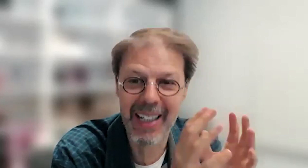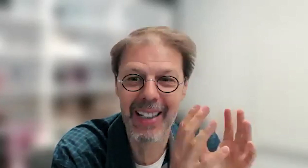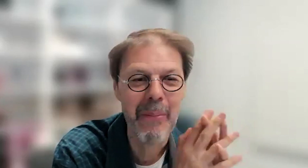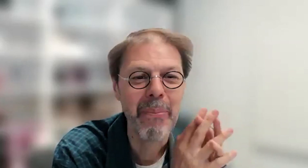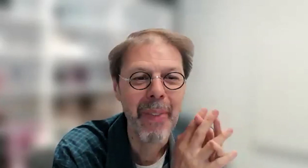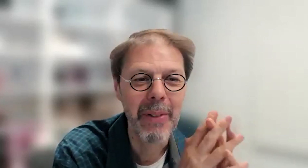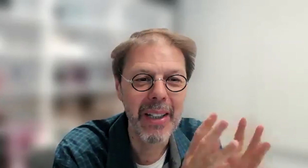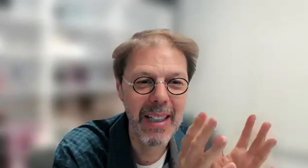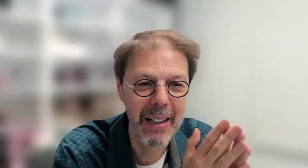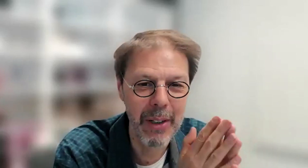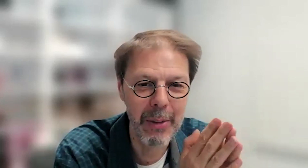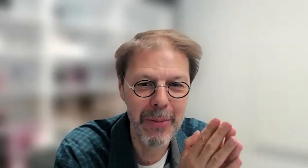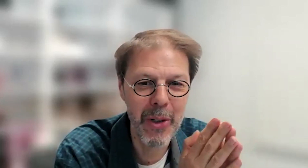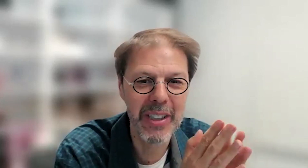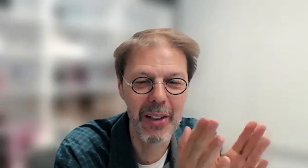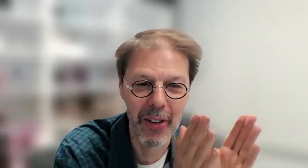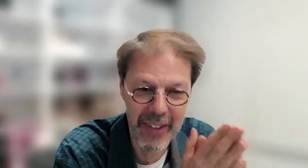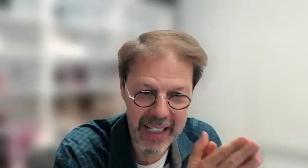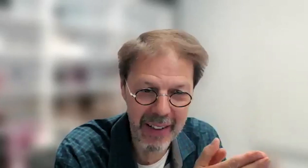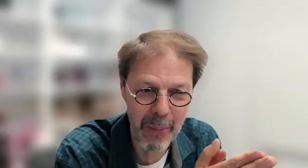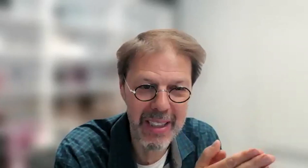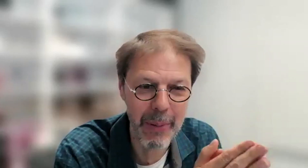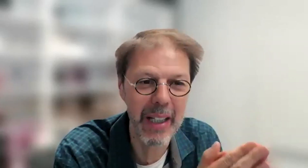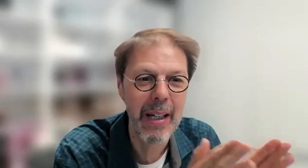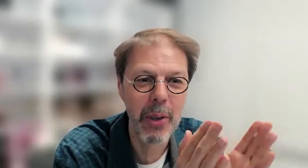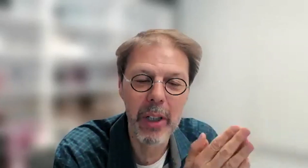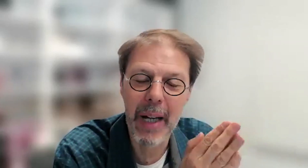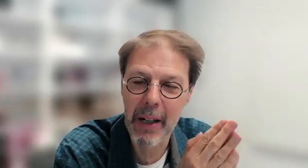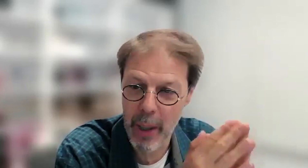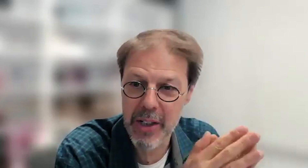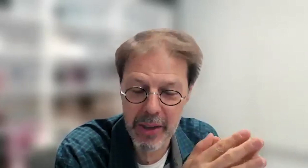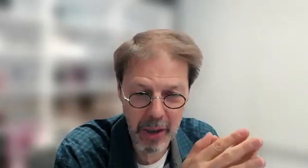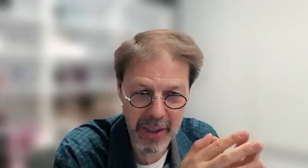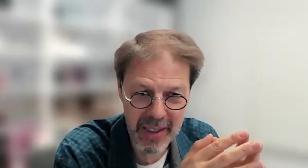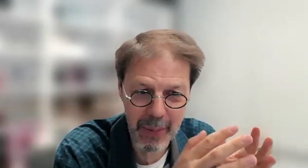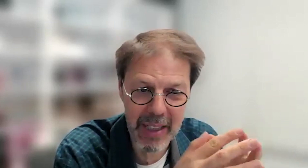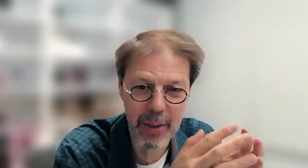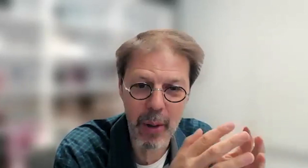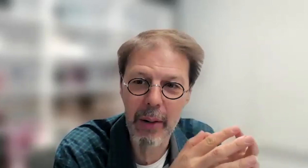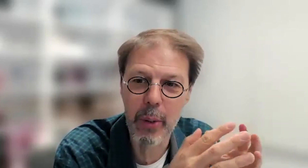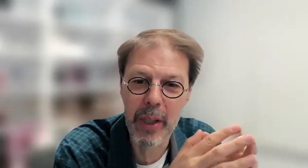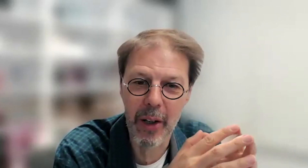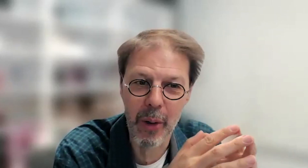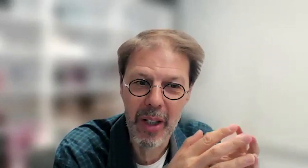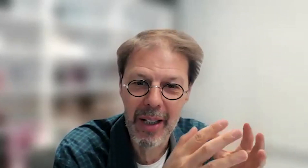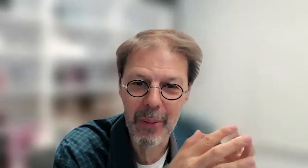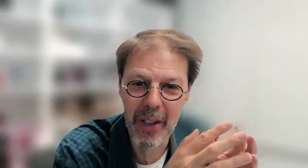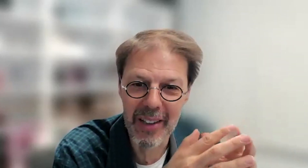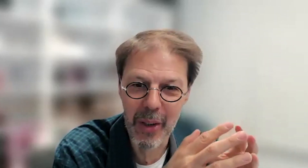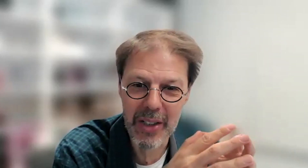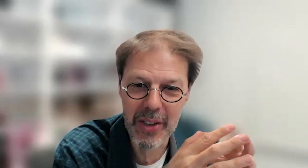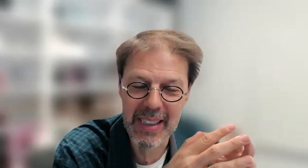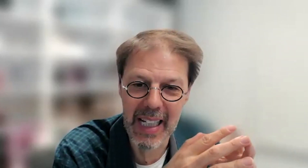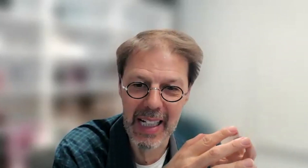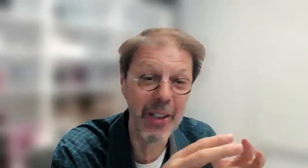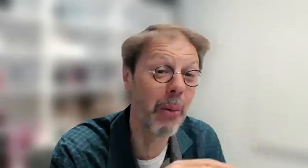manner? Because we focus a lot on data comments, right? But what about question comments, right? So how do we know what